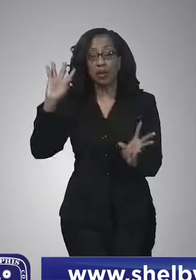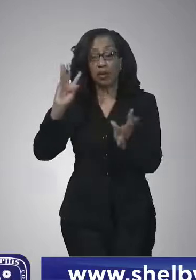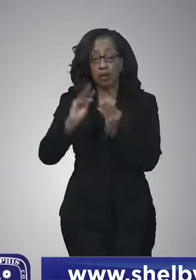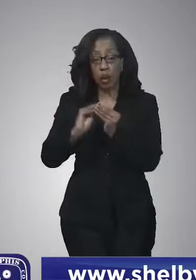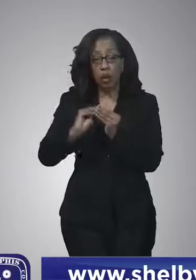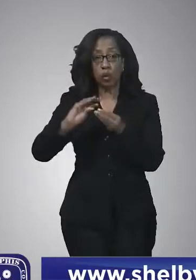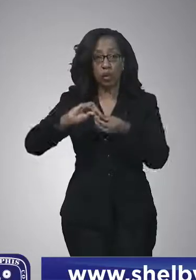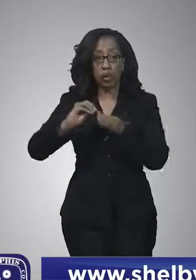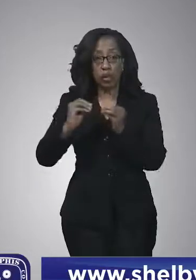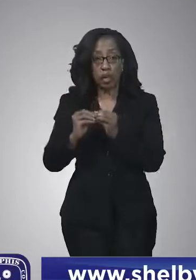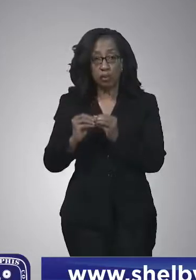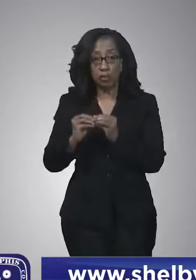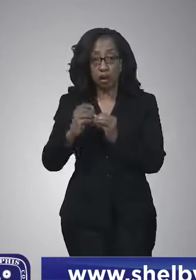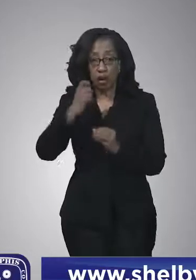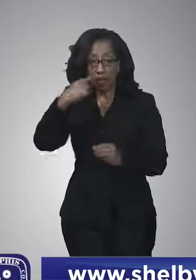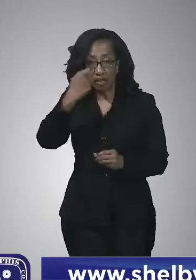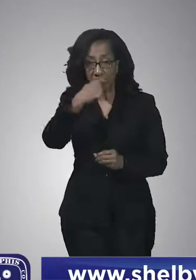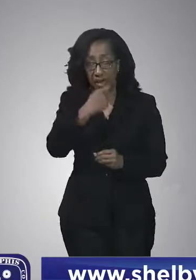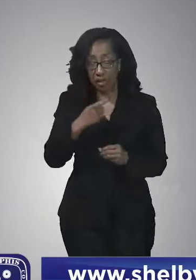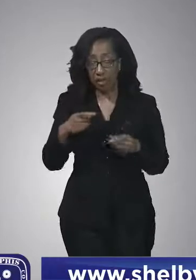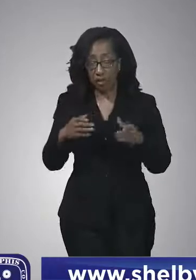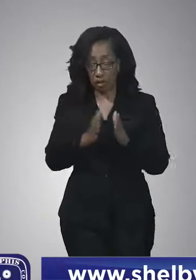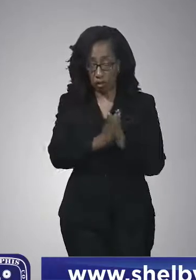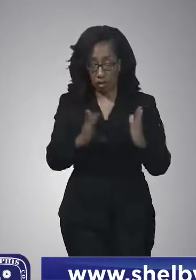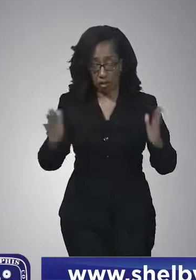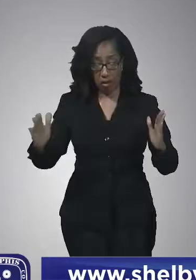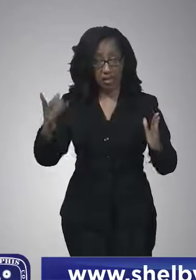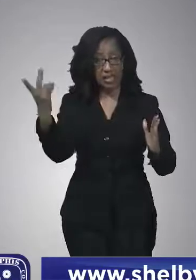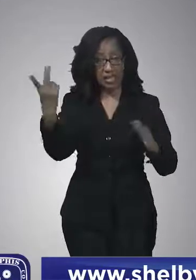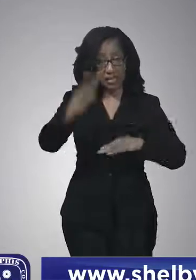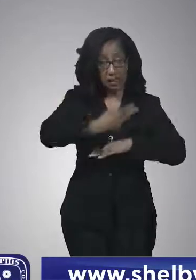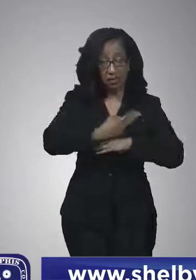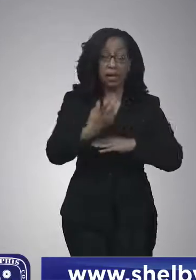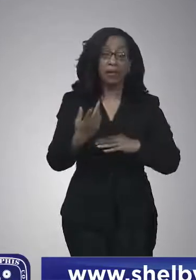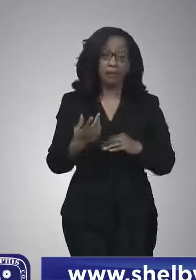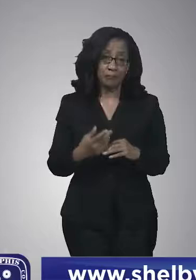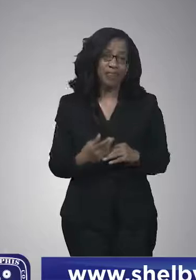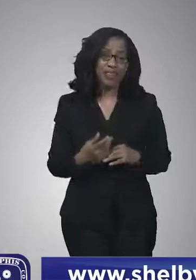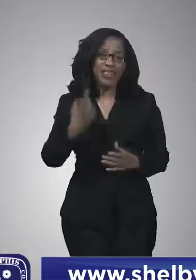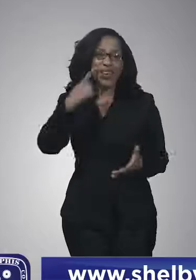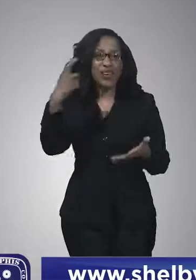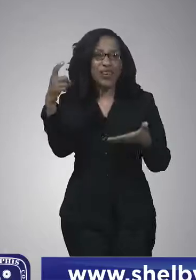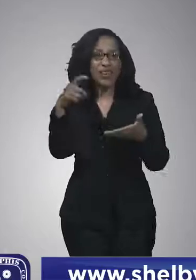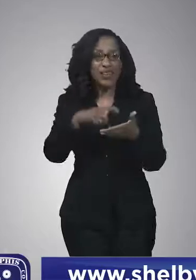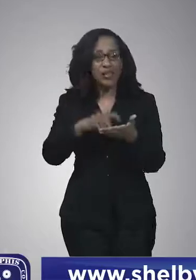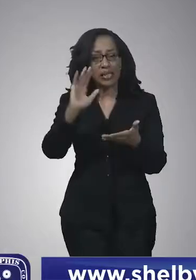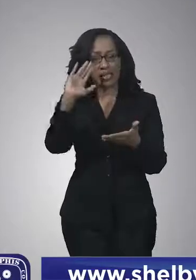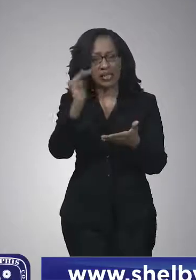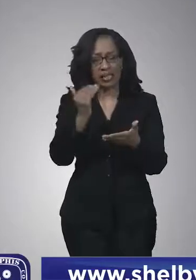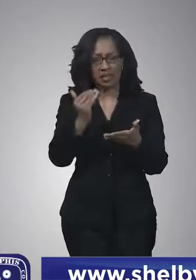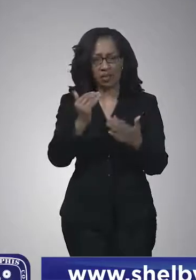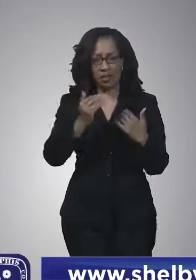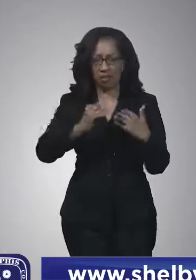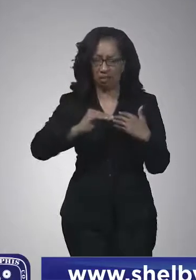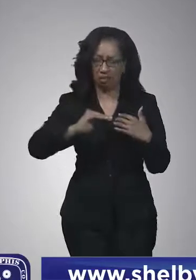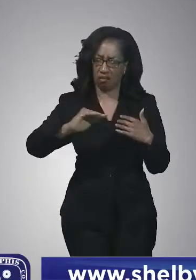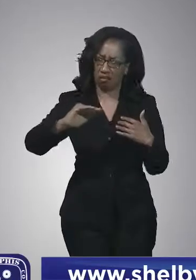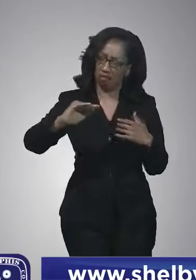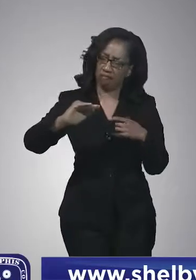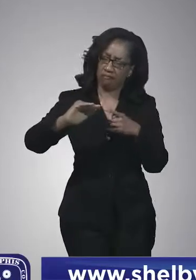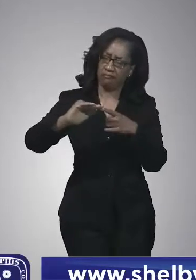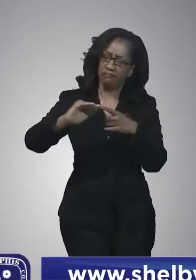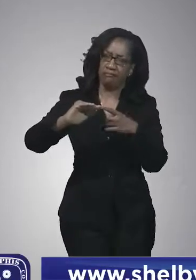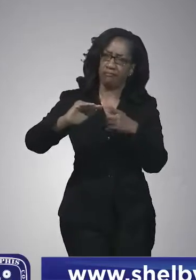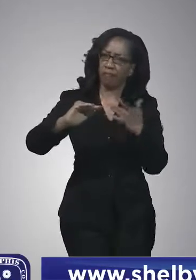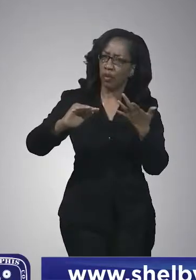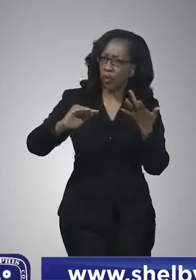were done in that 7-day period. And so you're right to notice that there seems to be a swing, but that has a lot to do